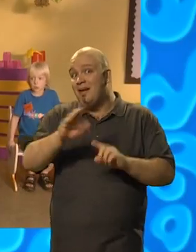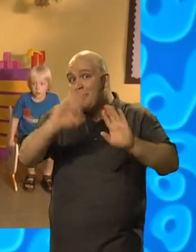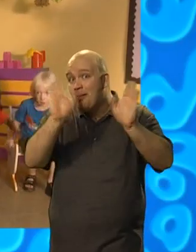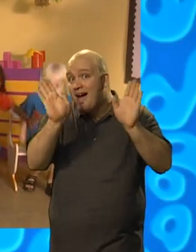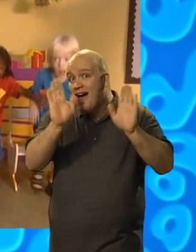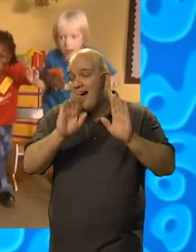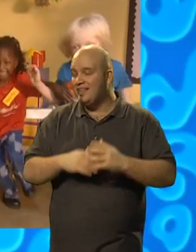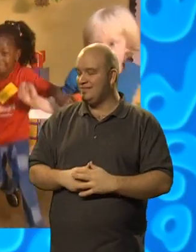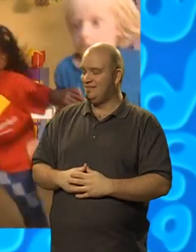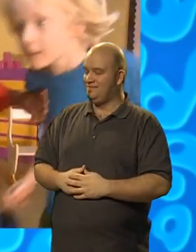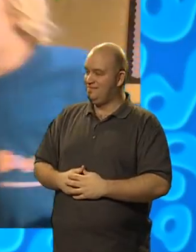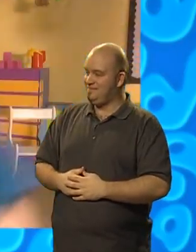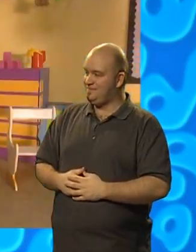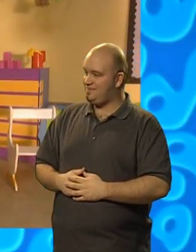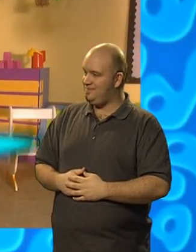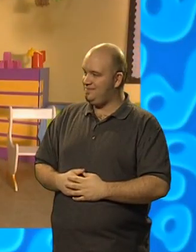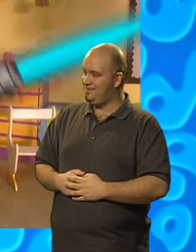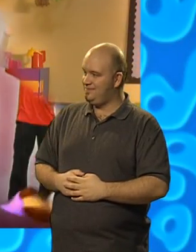time. Bye-bye!